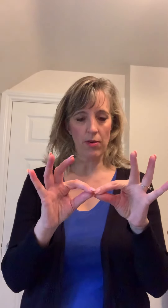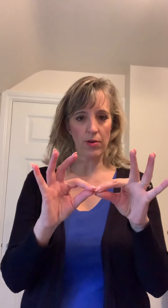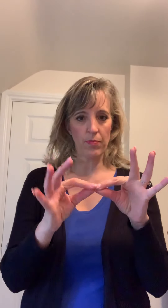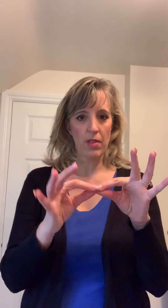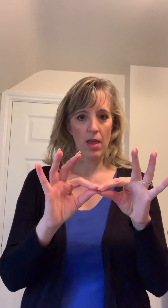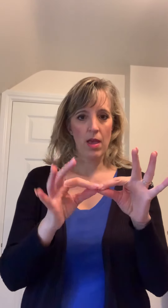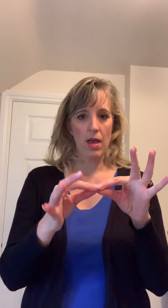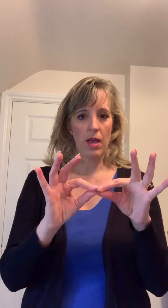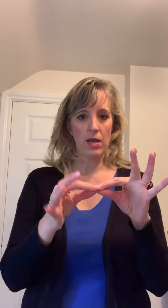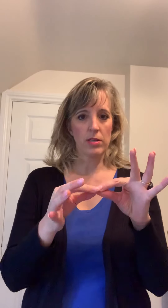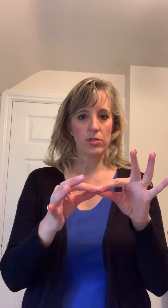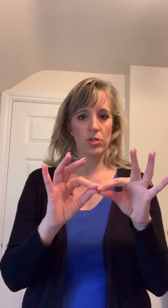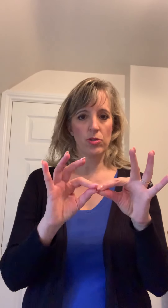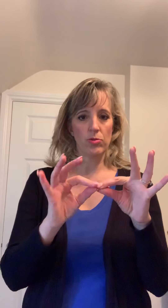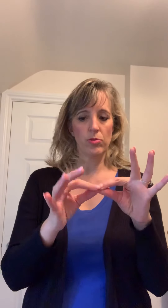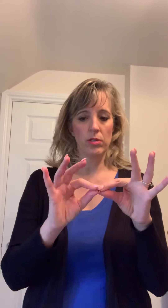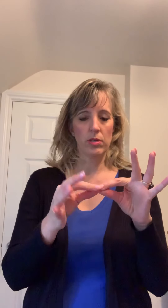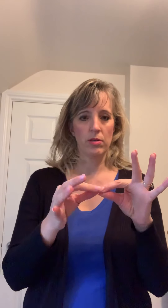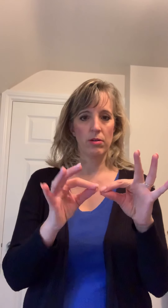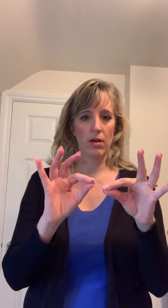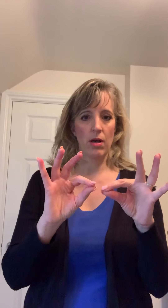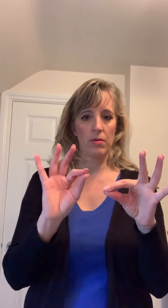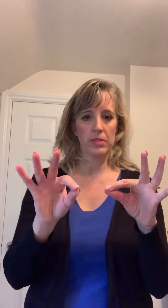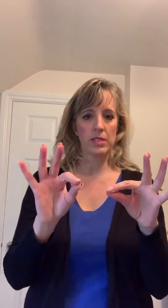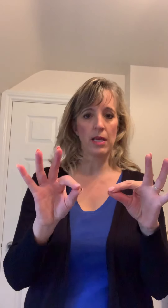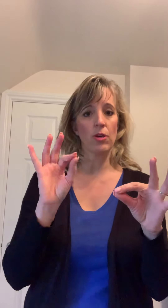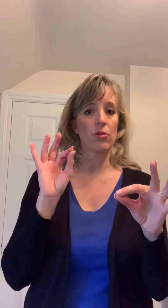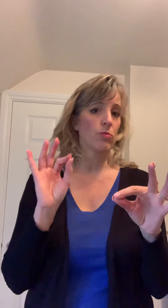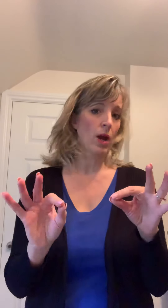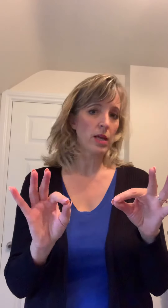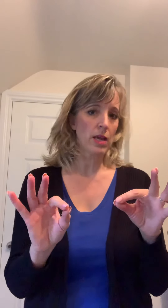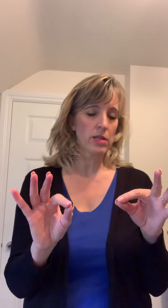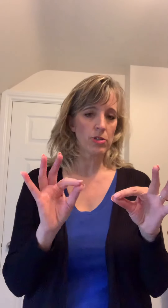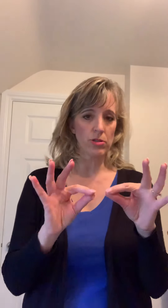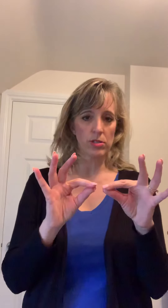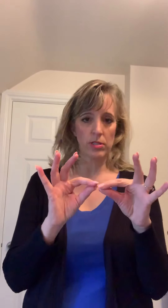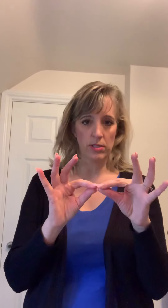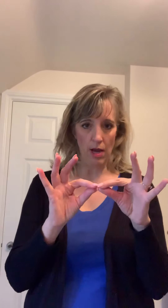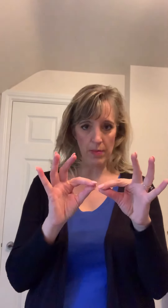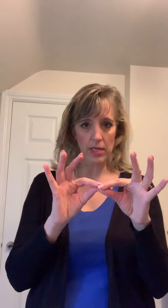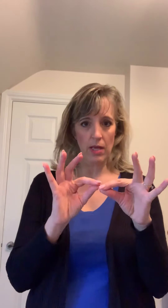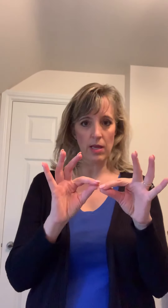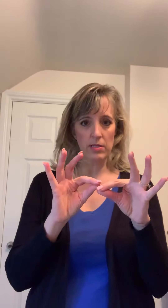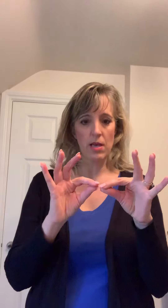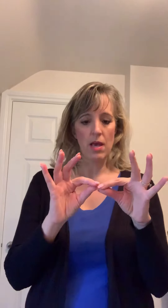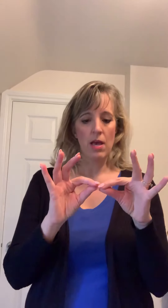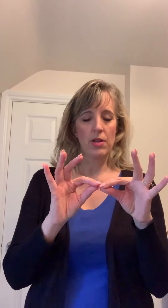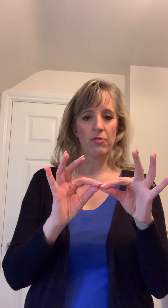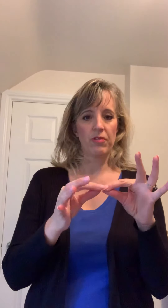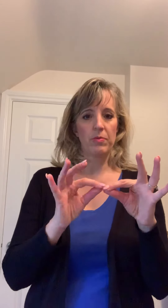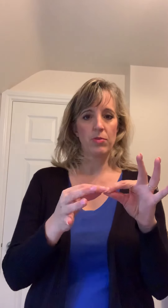together, and you take your right hand or your dominant hand and you flip it